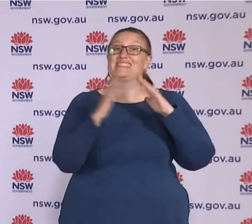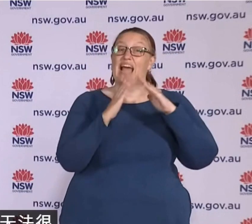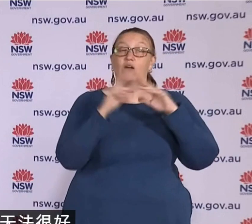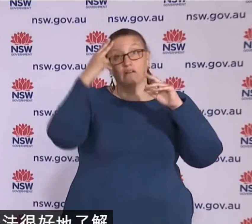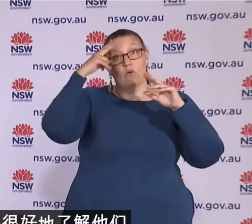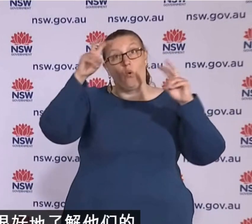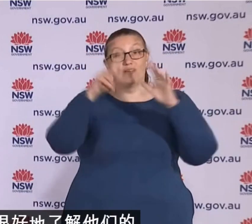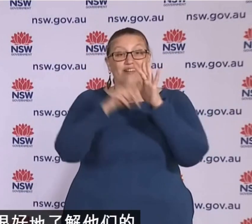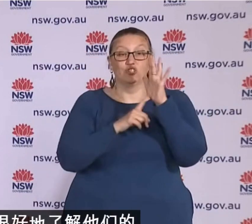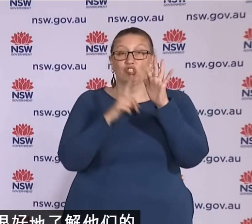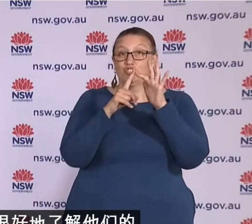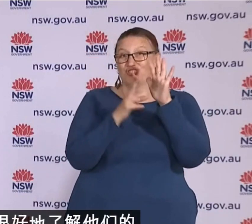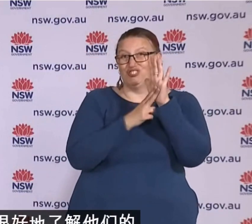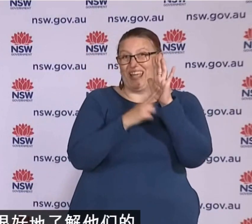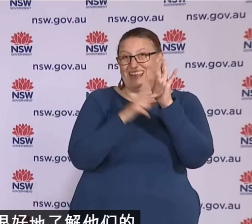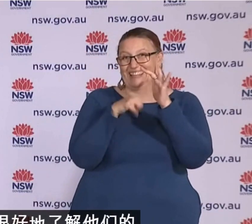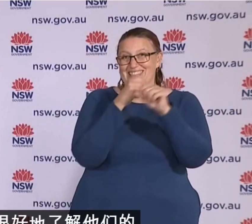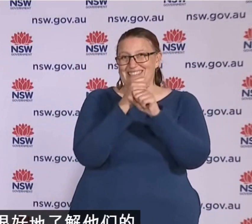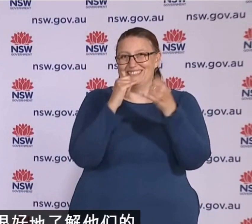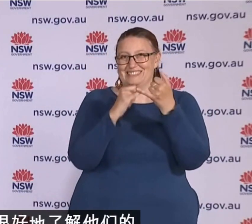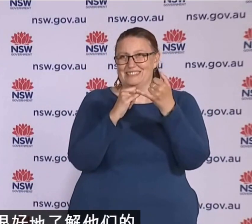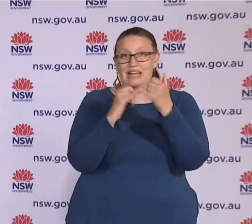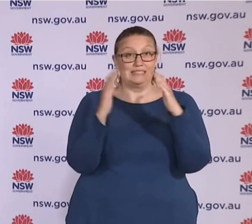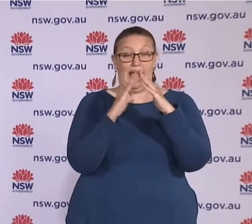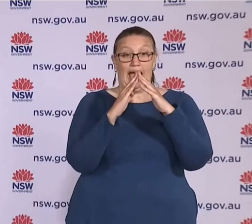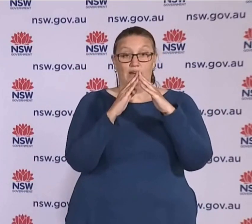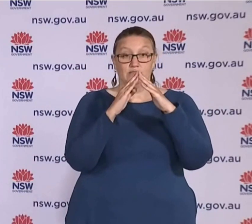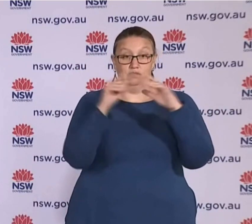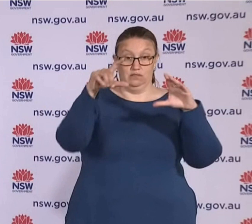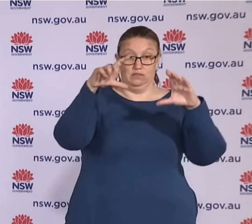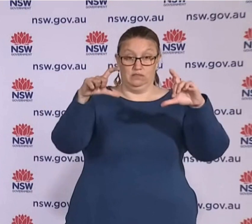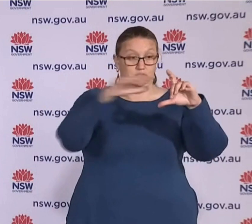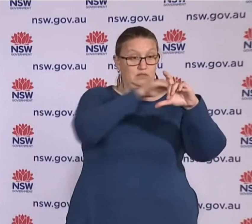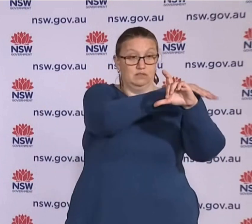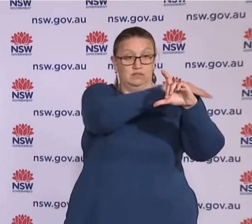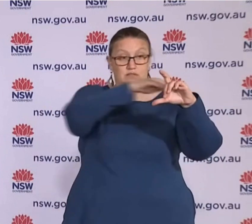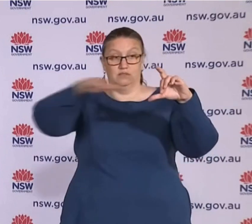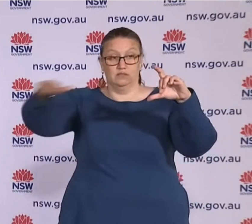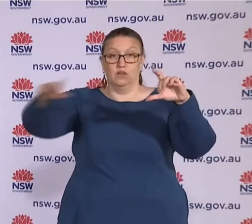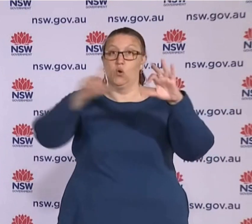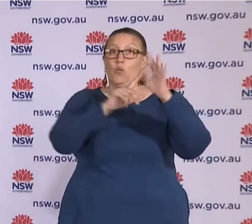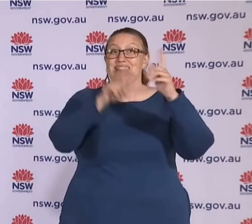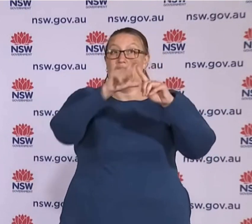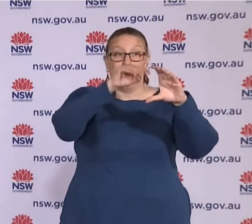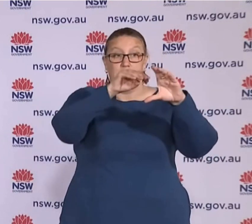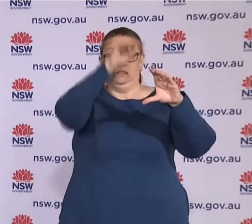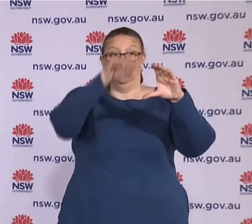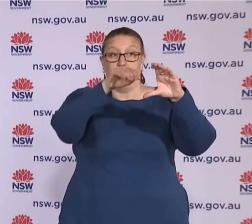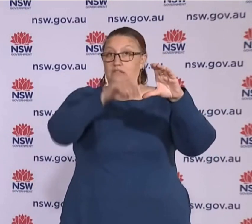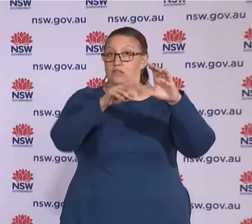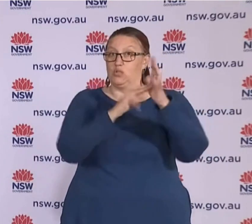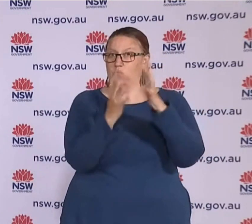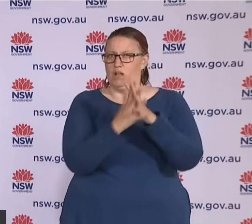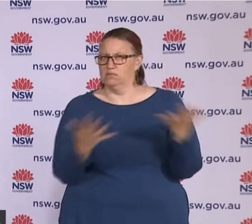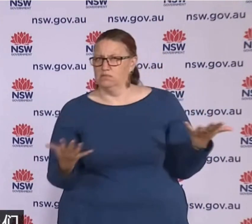of this town. People can't go to their jobs, people can't see anyone. We always hear that you're negotiating with the Queensland government and the discussions are ongoing, but are they actually